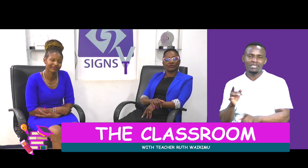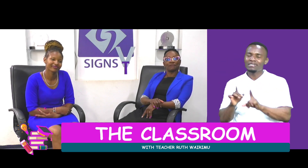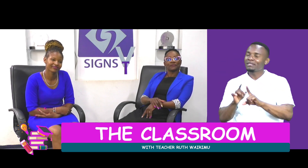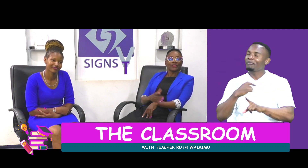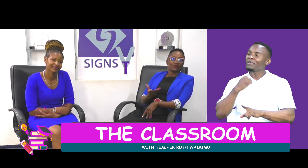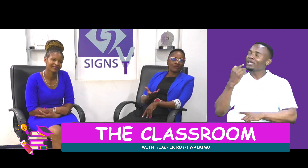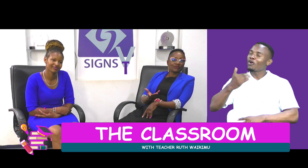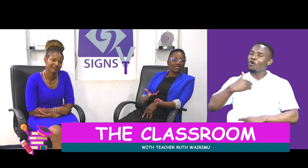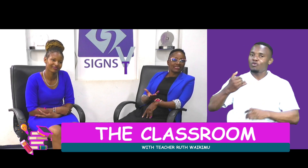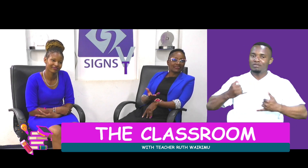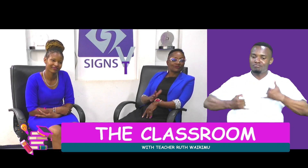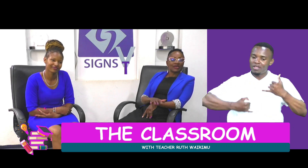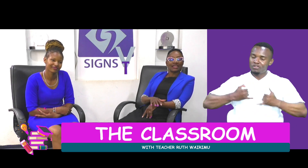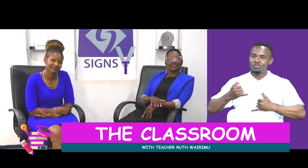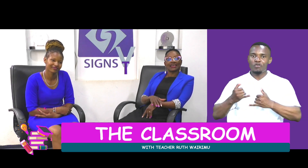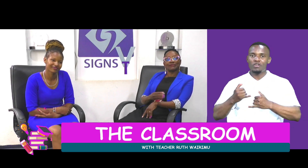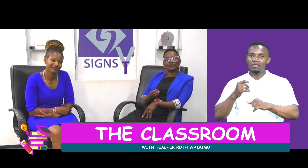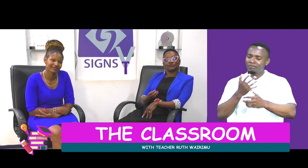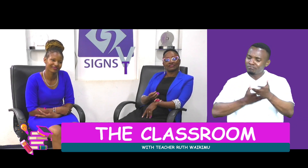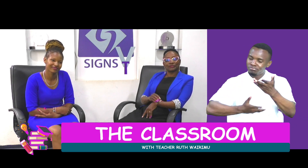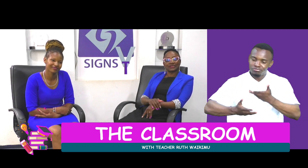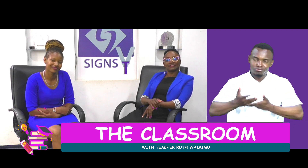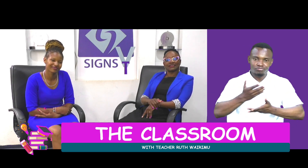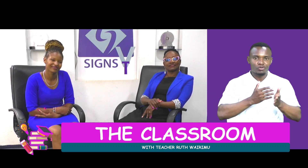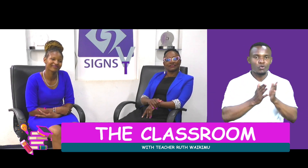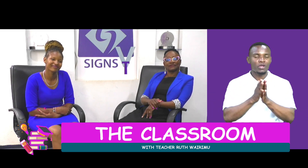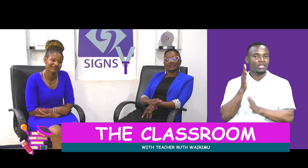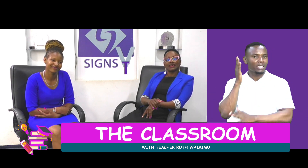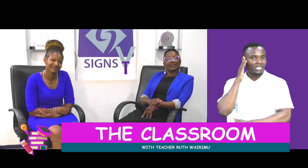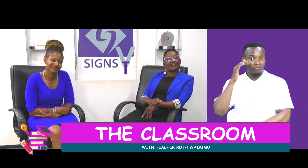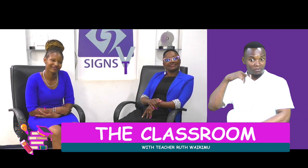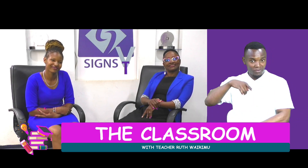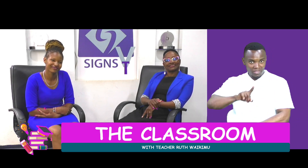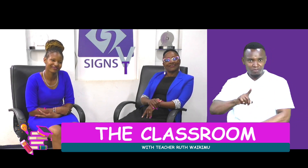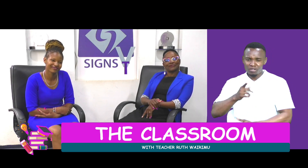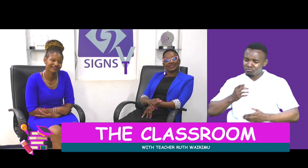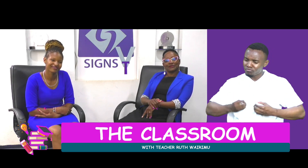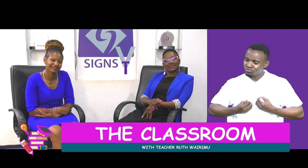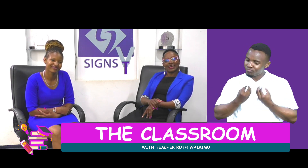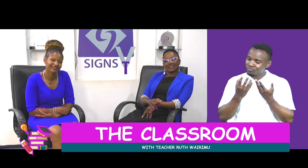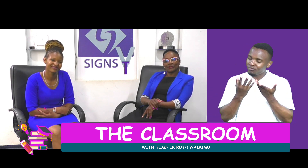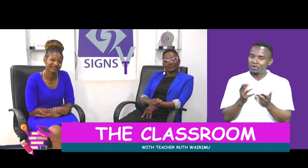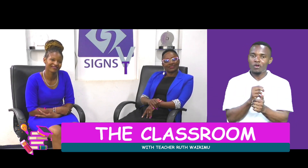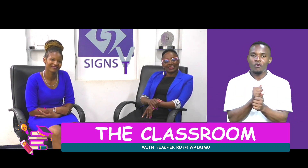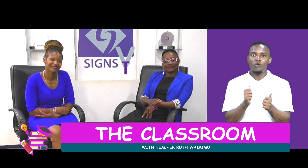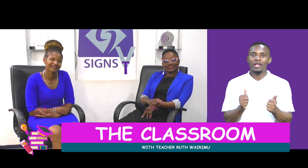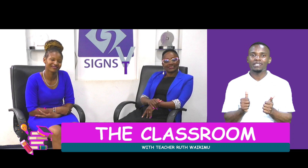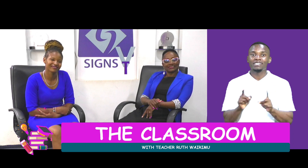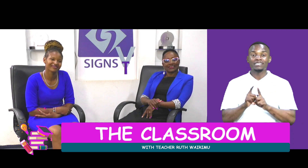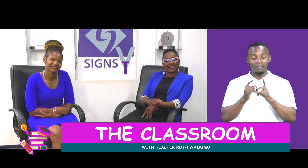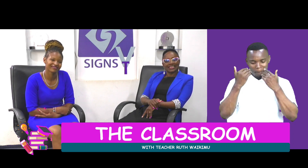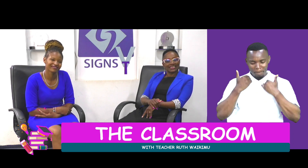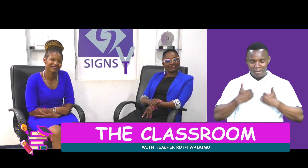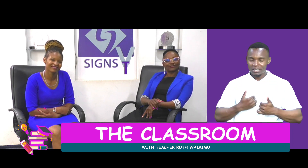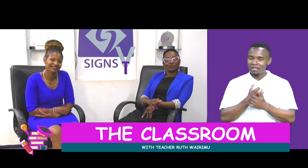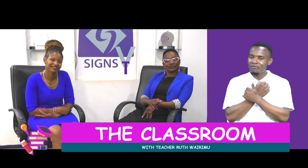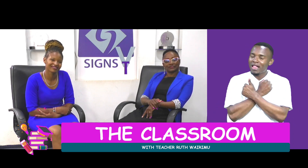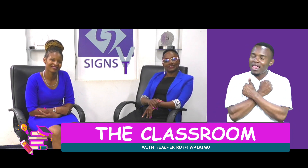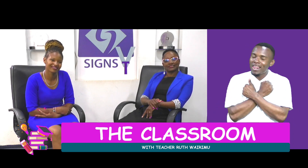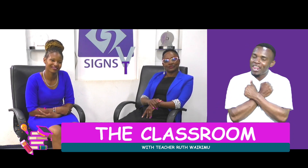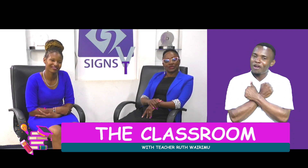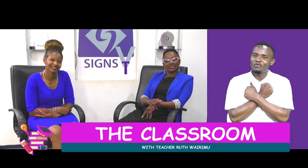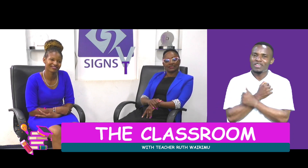deaf people. We communicate well, they are able to express themselves. And by the way, I also love it, and I get